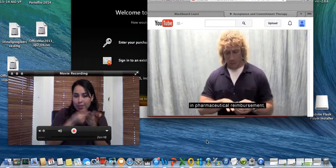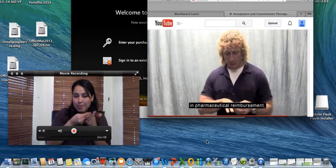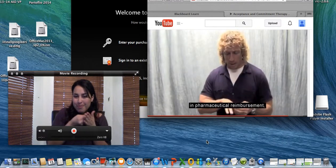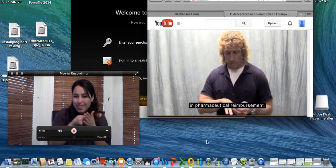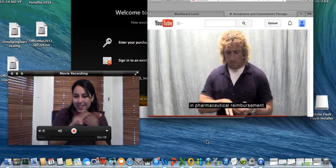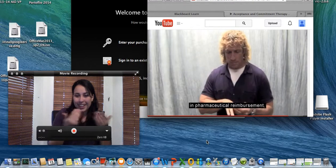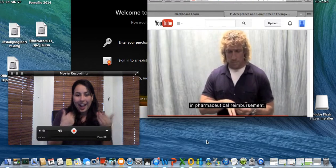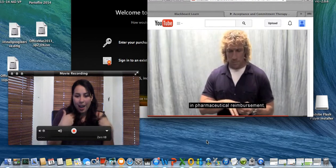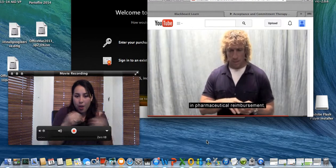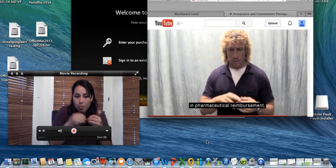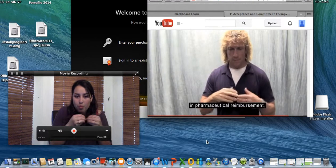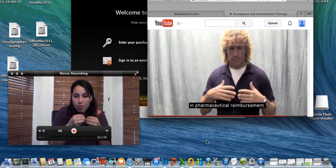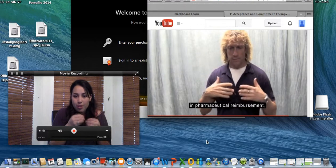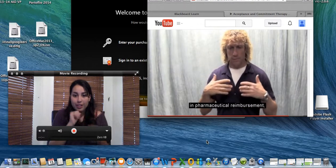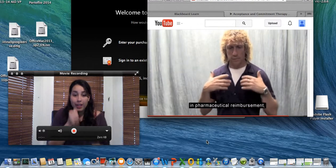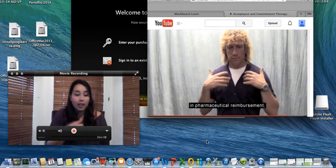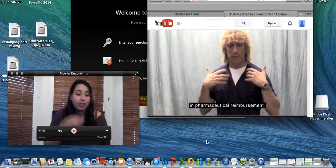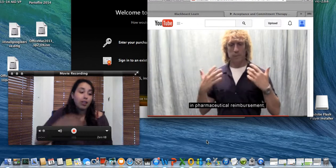in